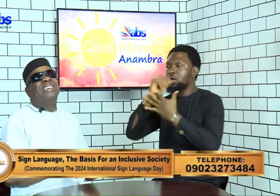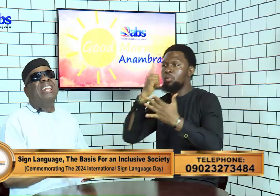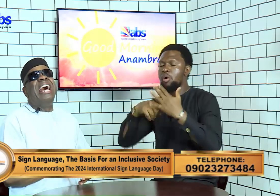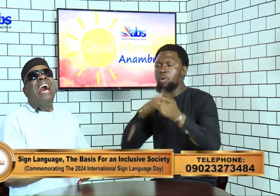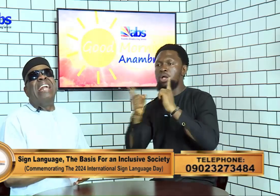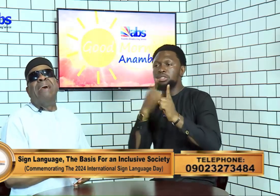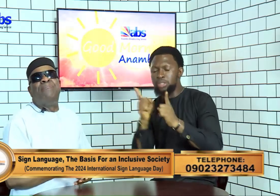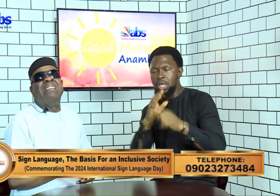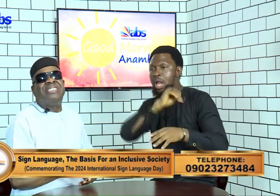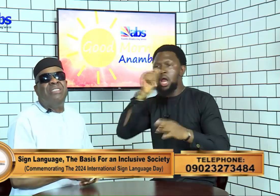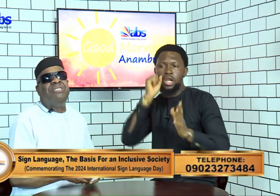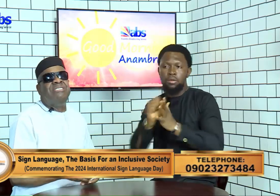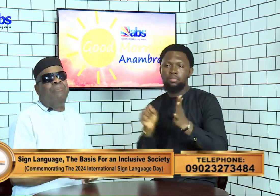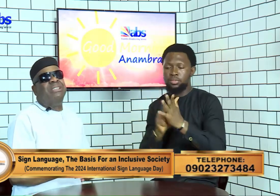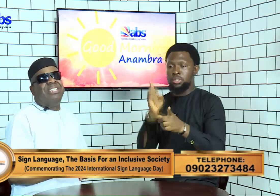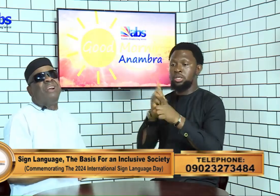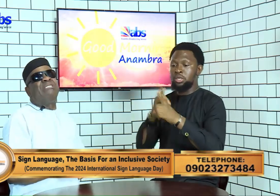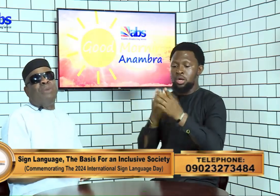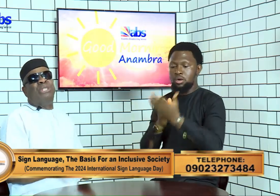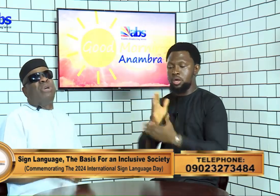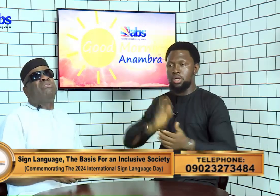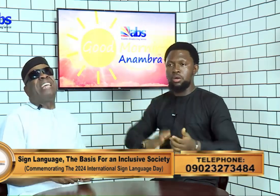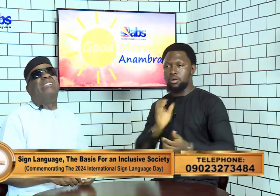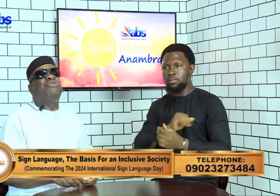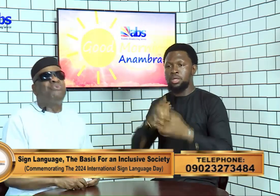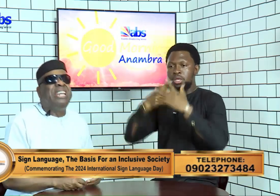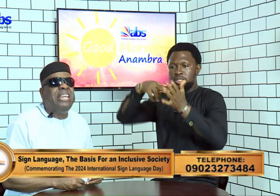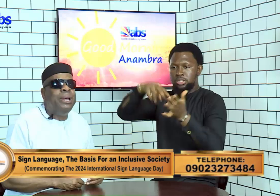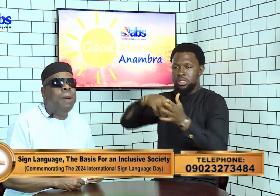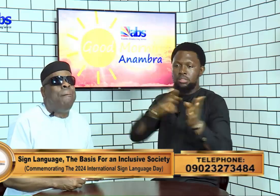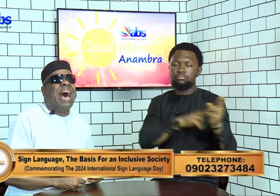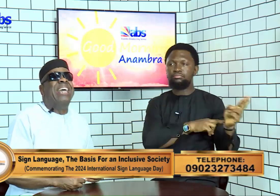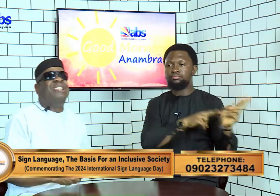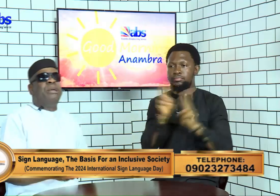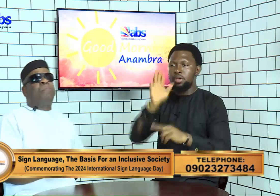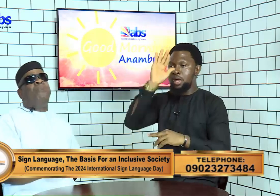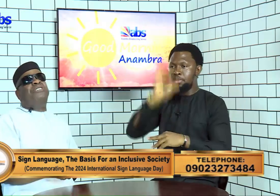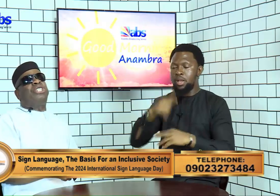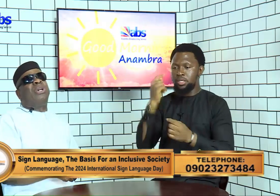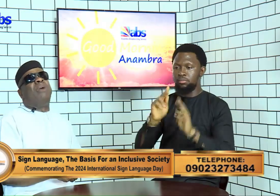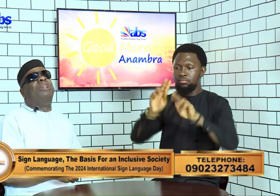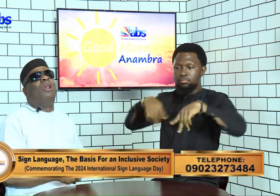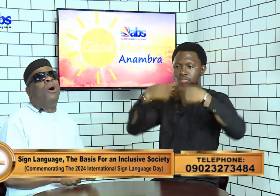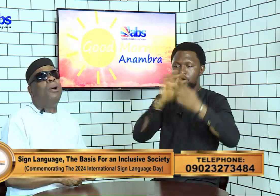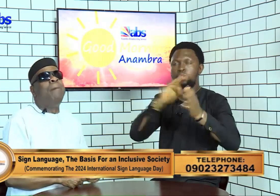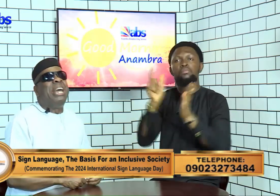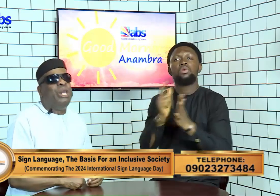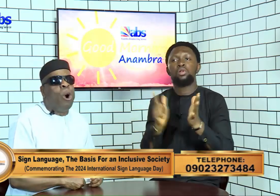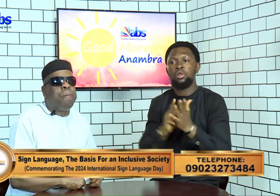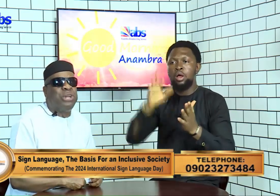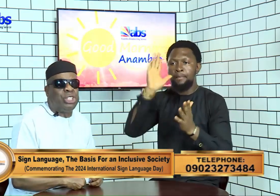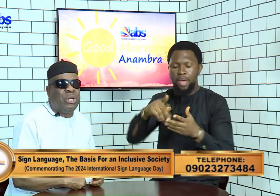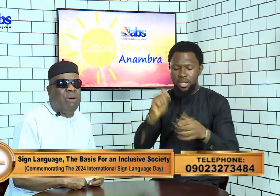we are saying. Anambra State Disability Rights Commission stands ready by the provision of the law, by